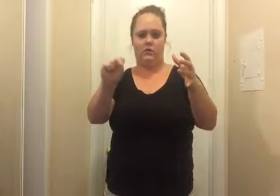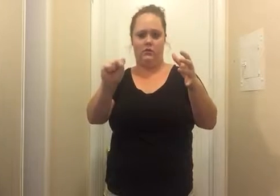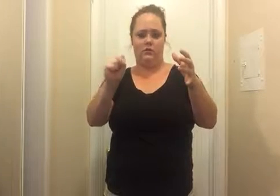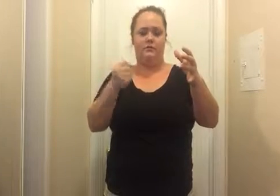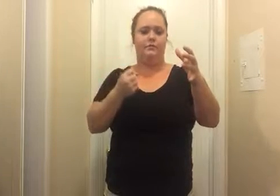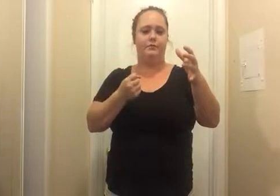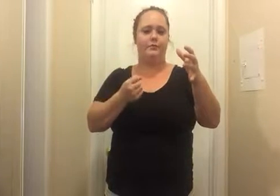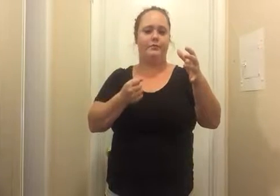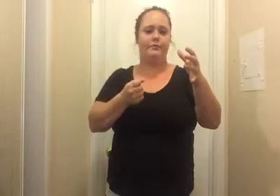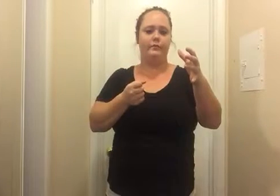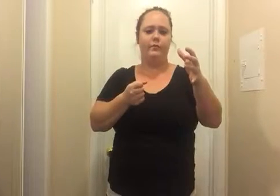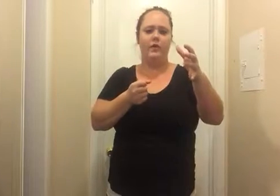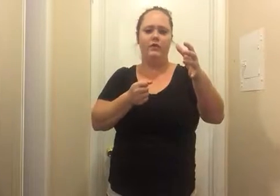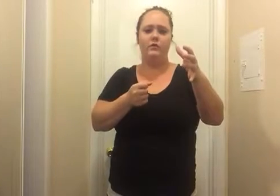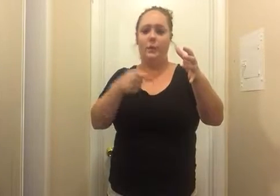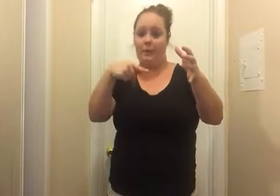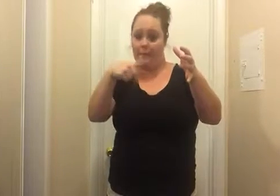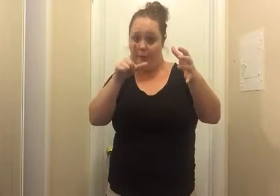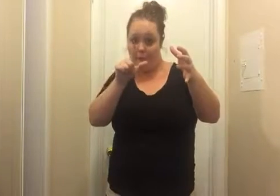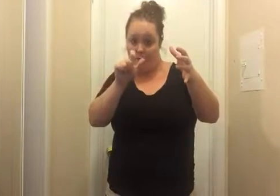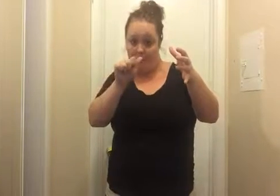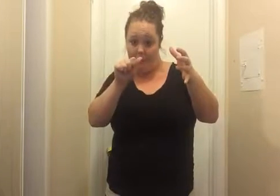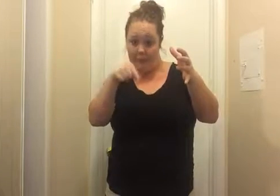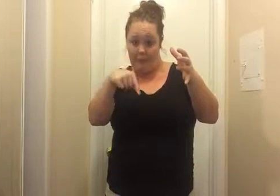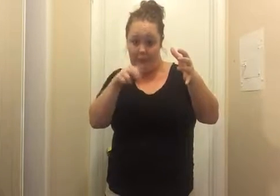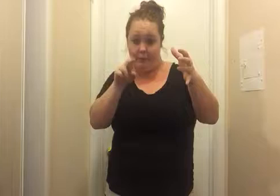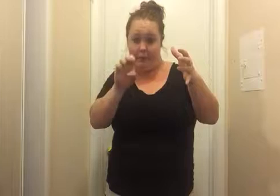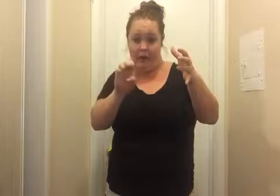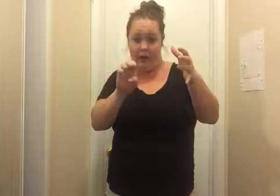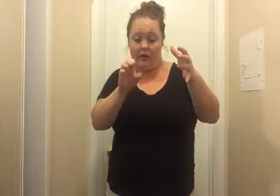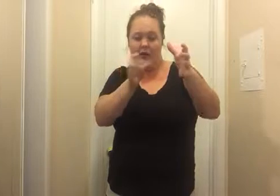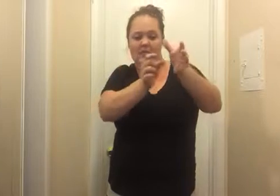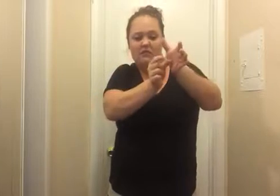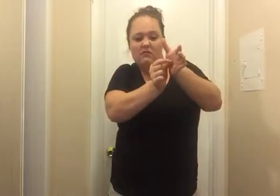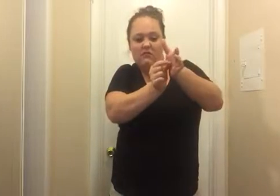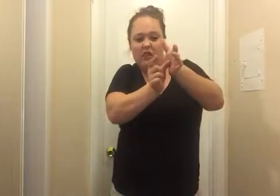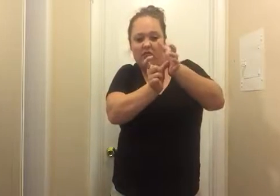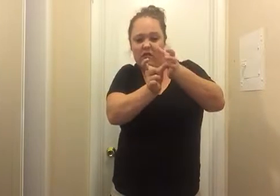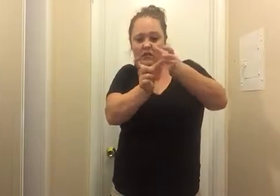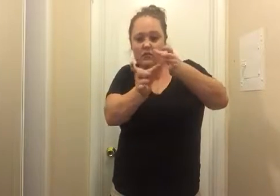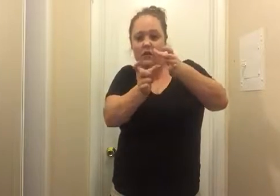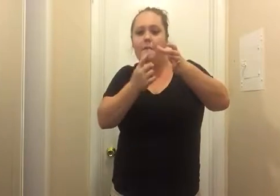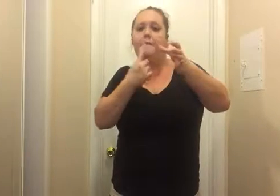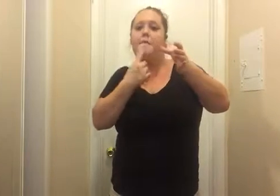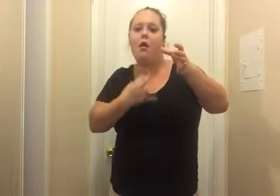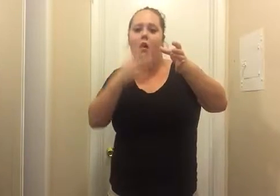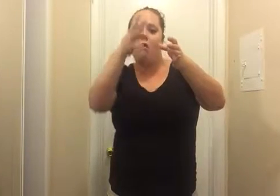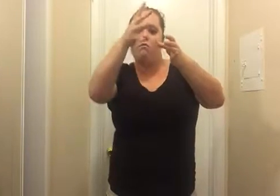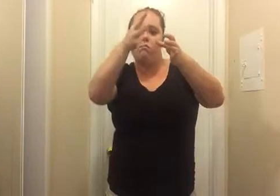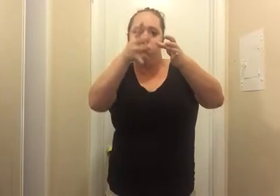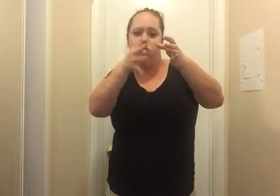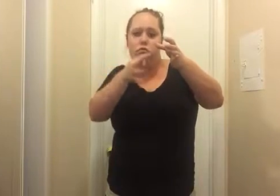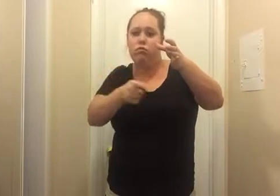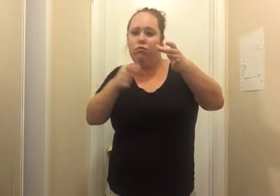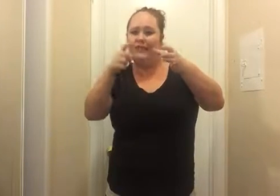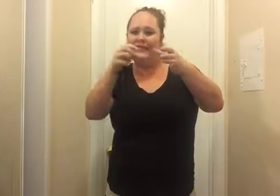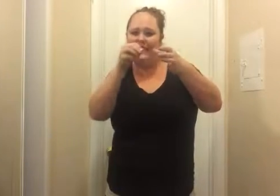to restrict the flow of blood through the artery. And if these get thick enough and they restrict the flow of